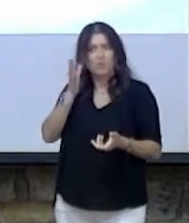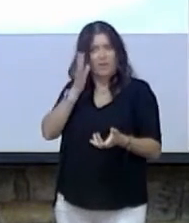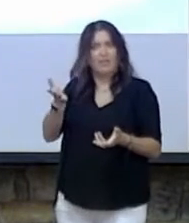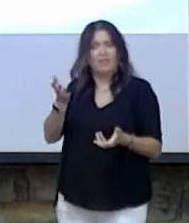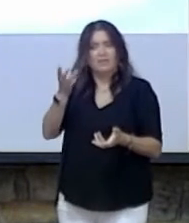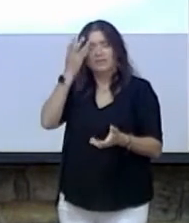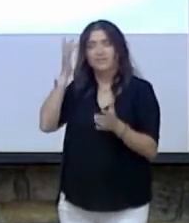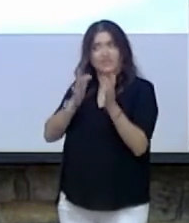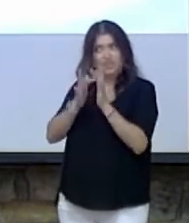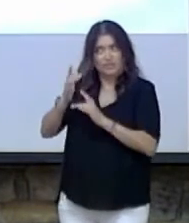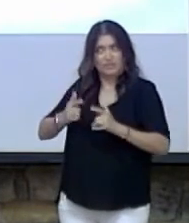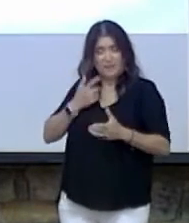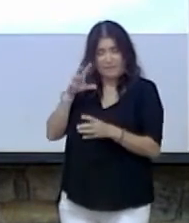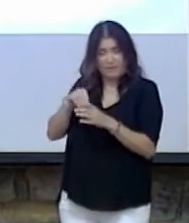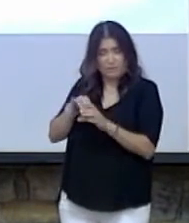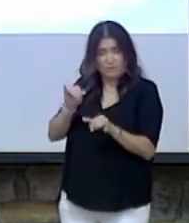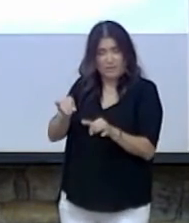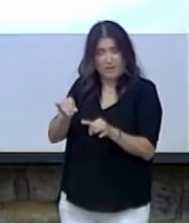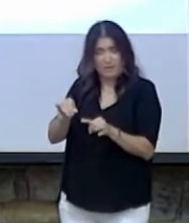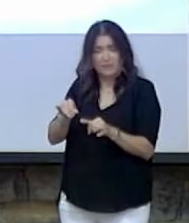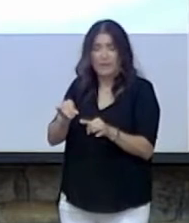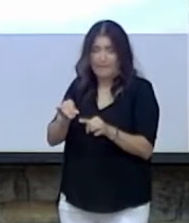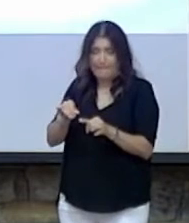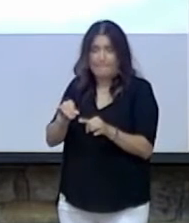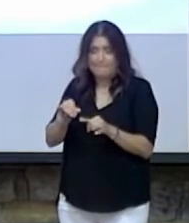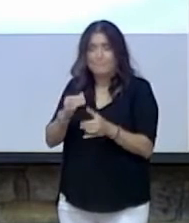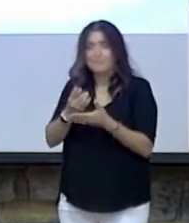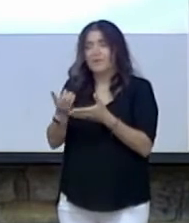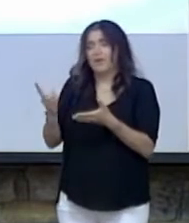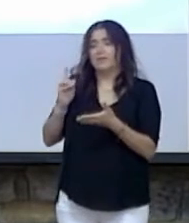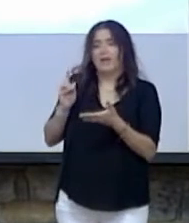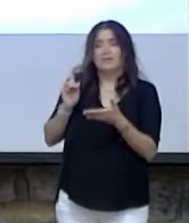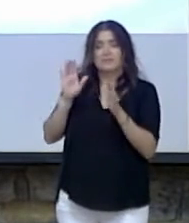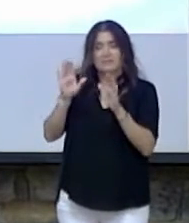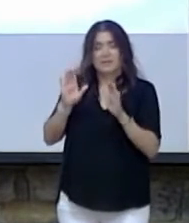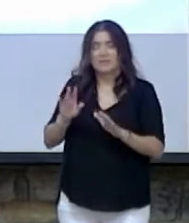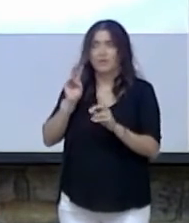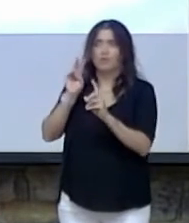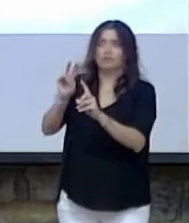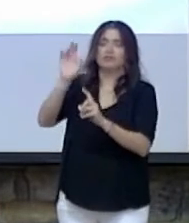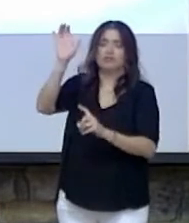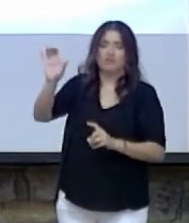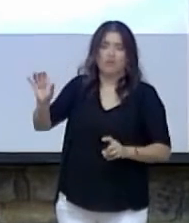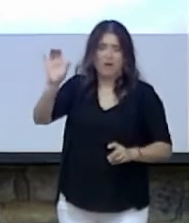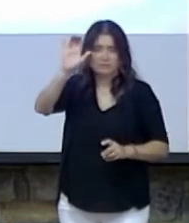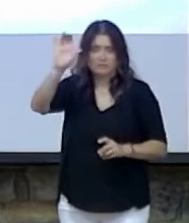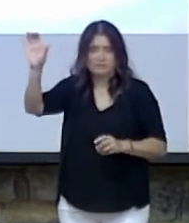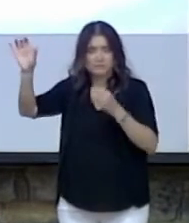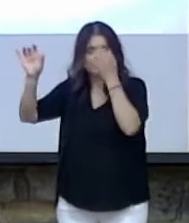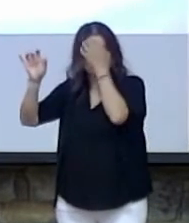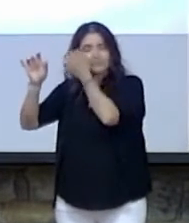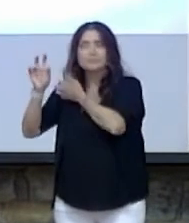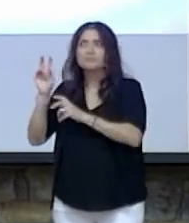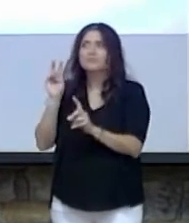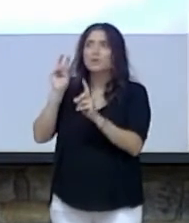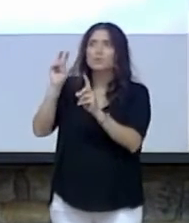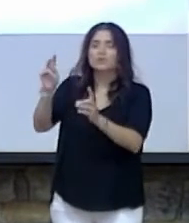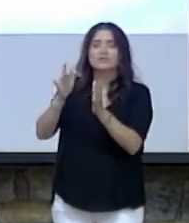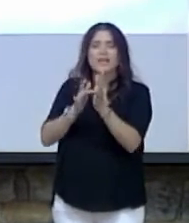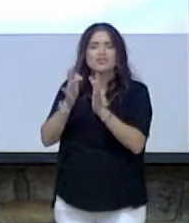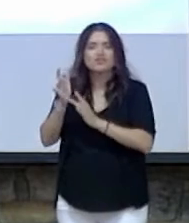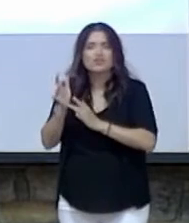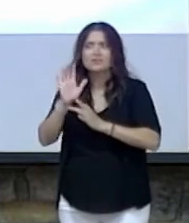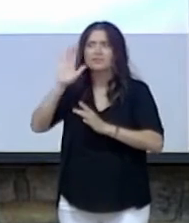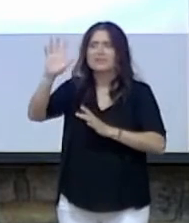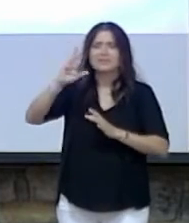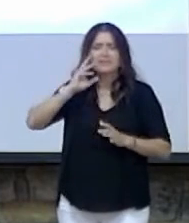include those things? Last Sunday, we looked at the cross. And we looked at Jesus and what he